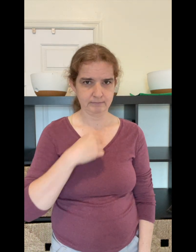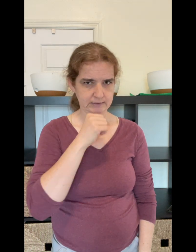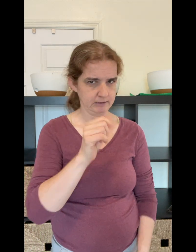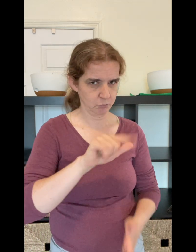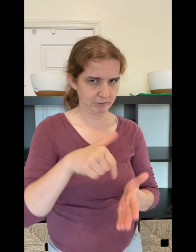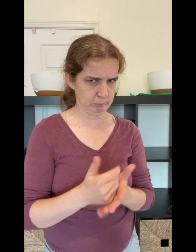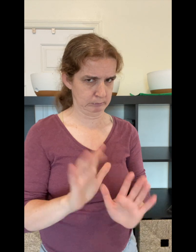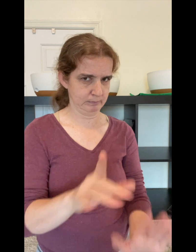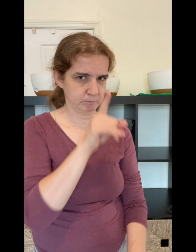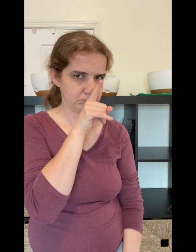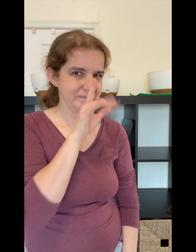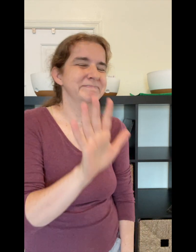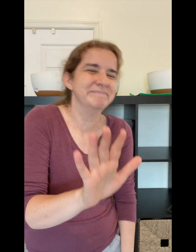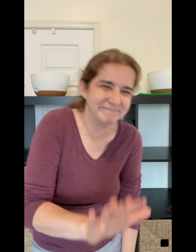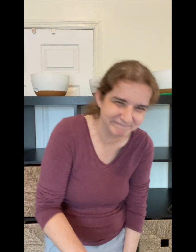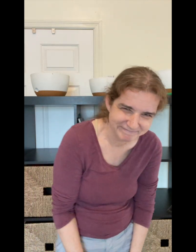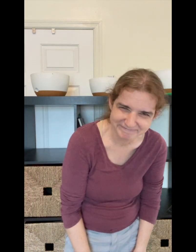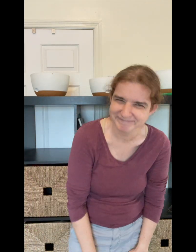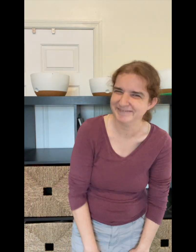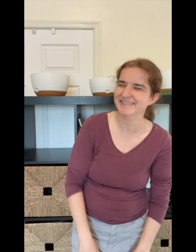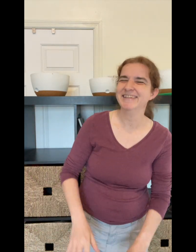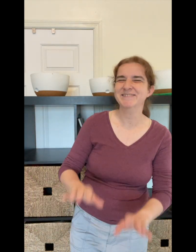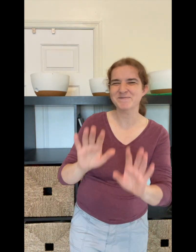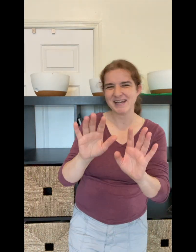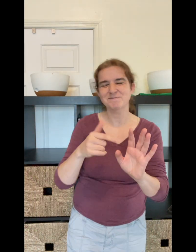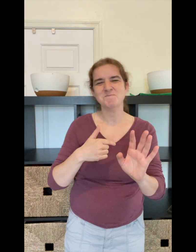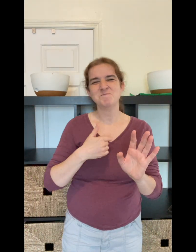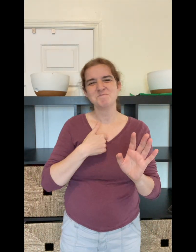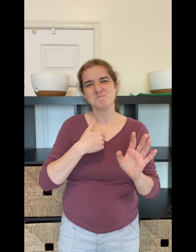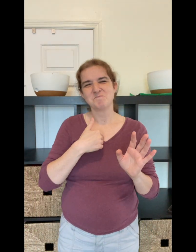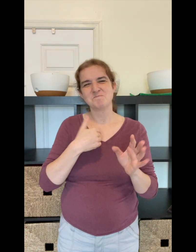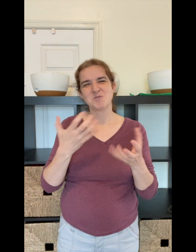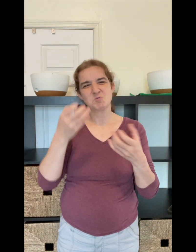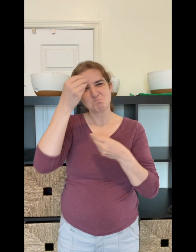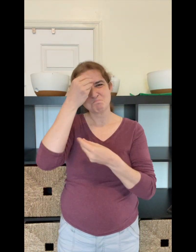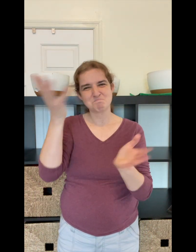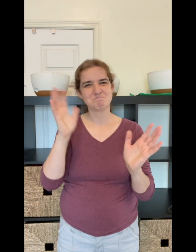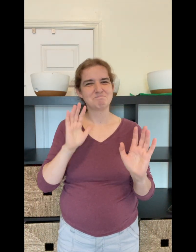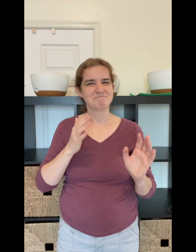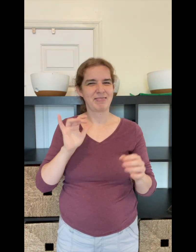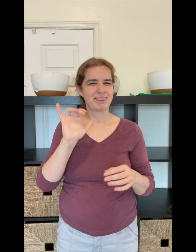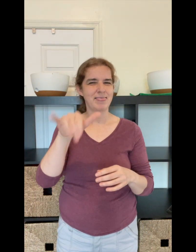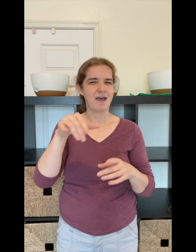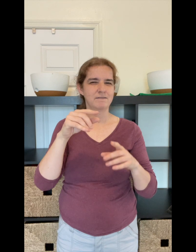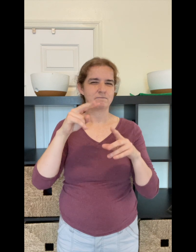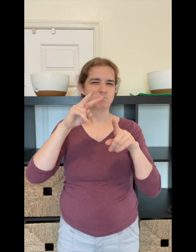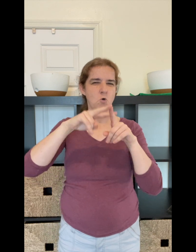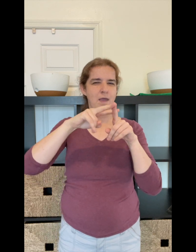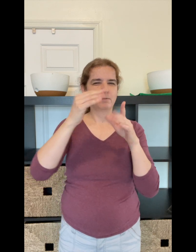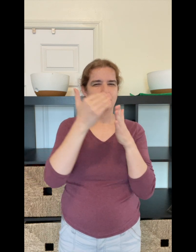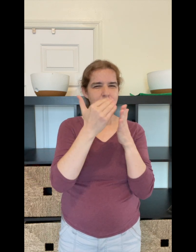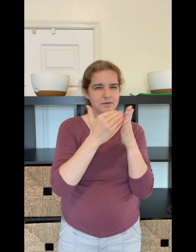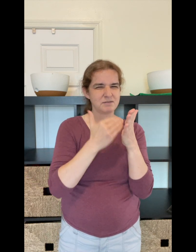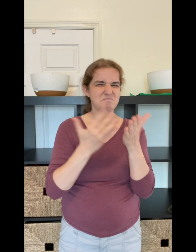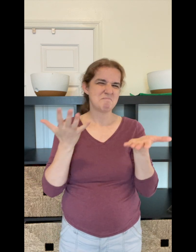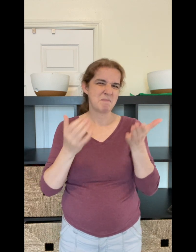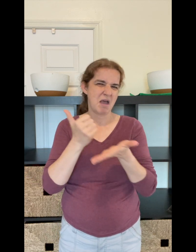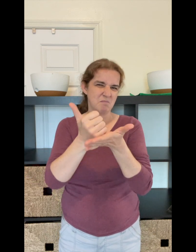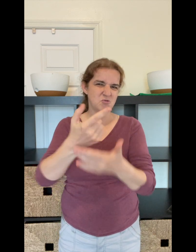of 2003. I did not graduate. Don't tell anybody. But I want to inform you guys all about this